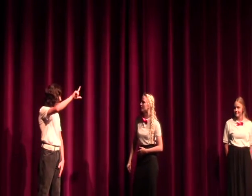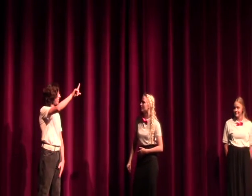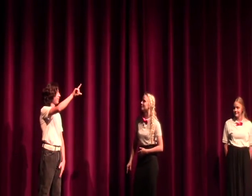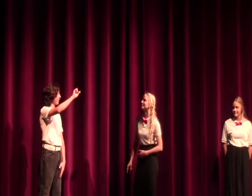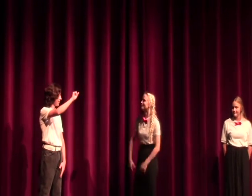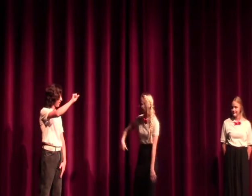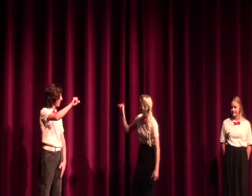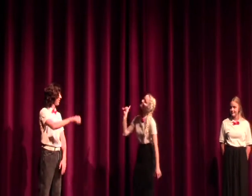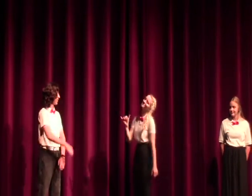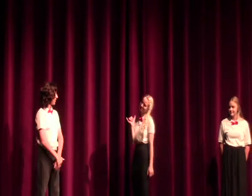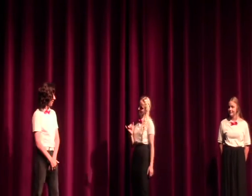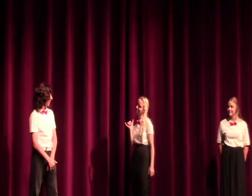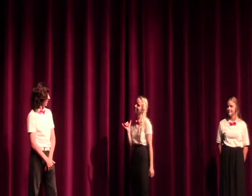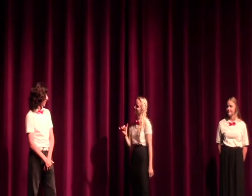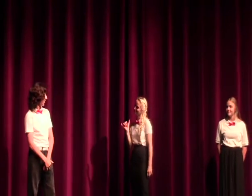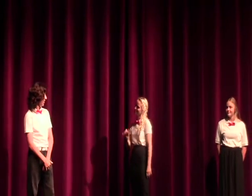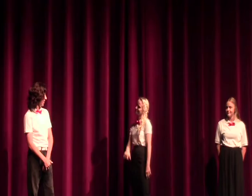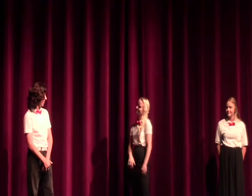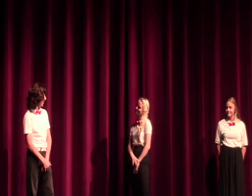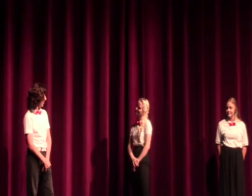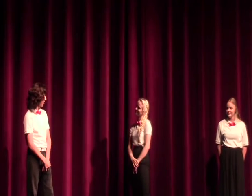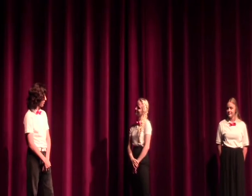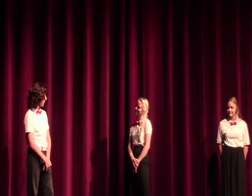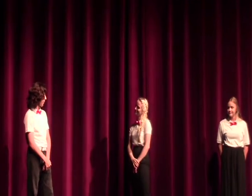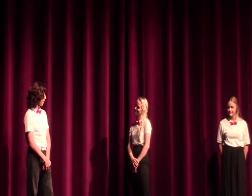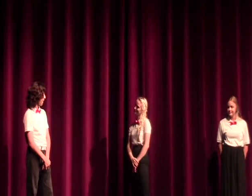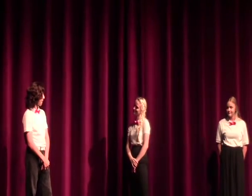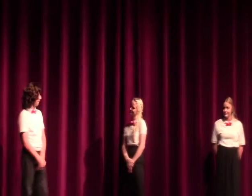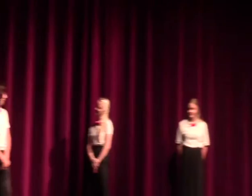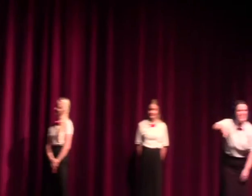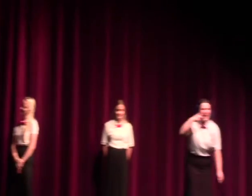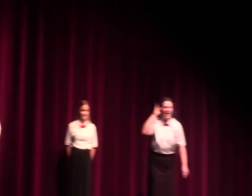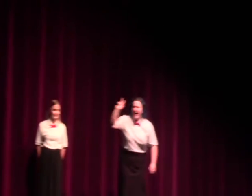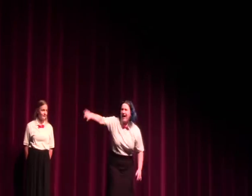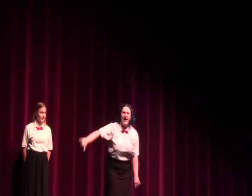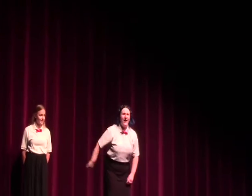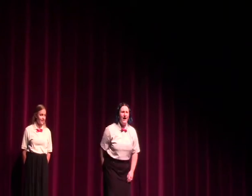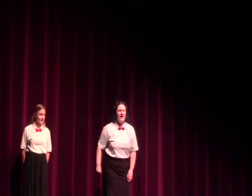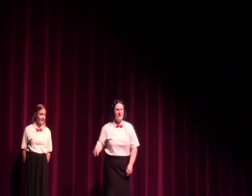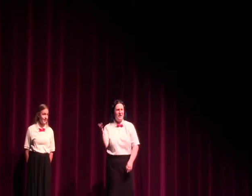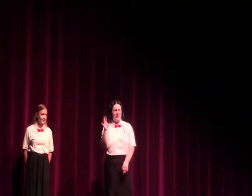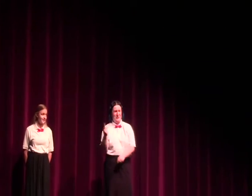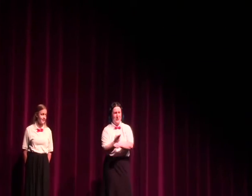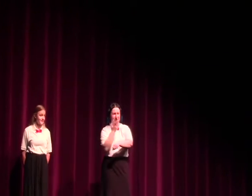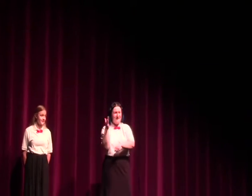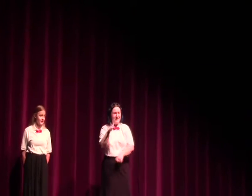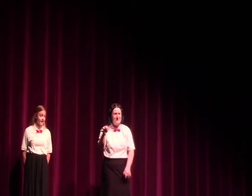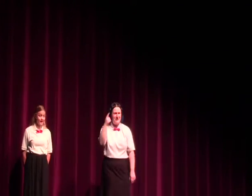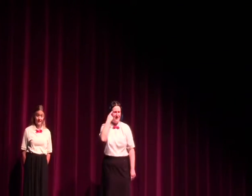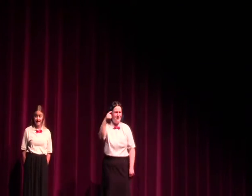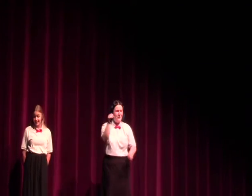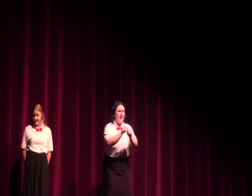McDonald's. Did you see that? They use fingerspelling for clarification.